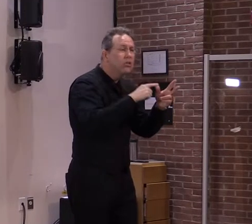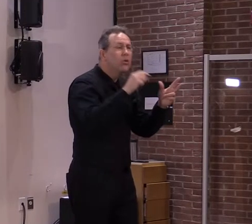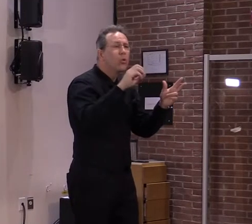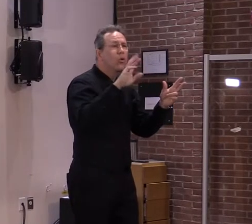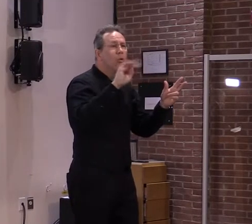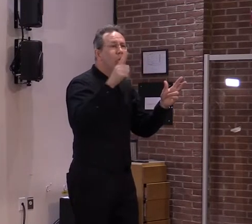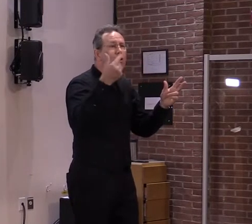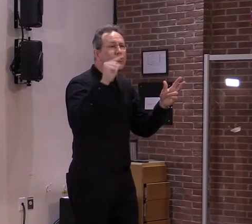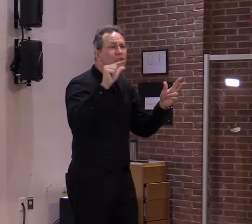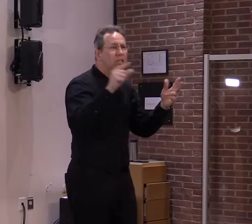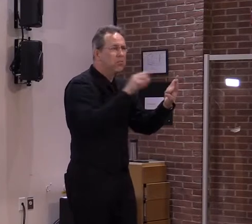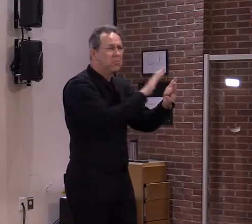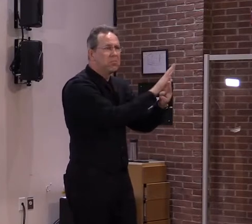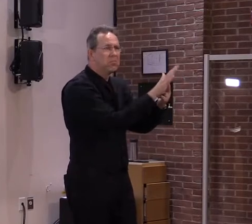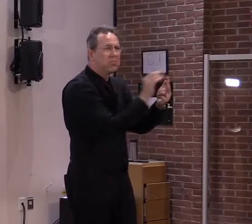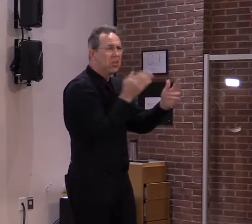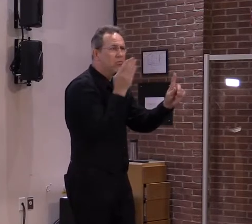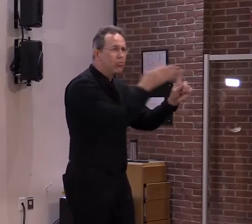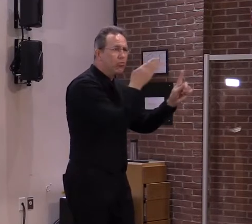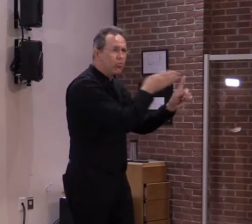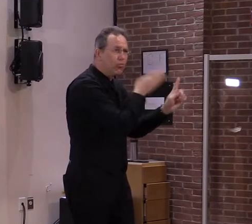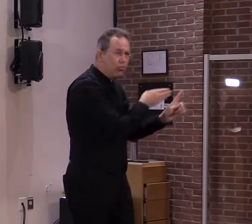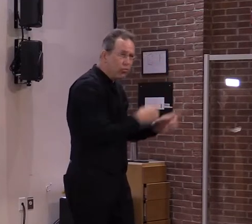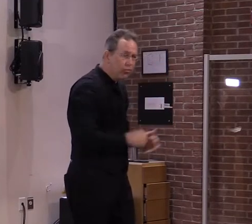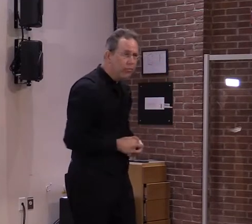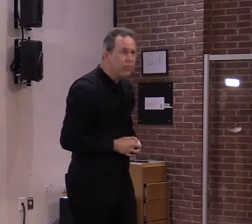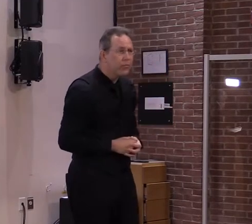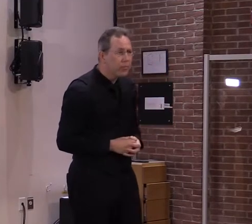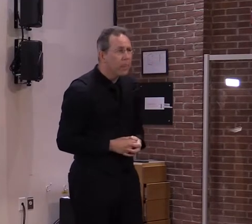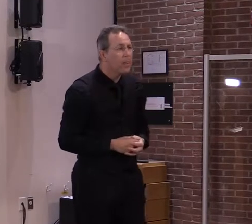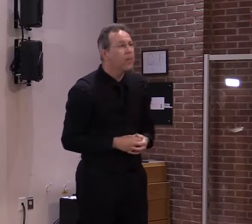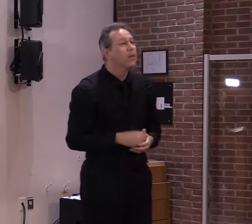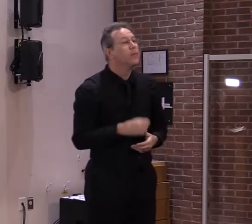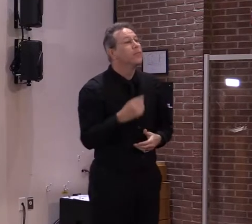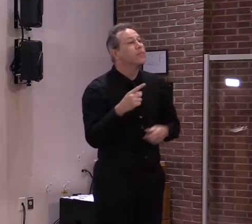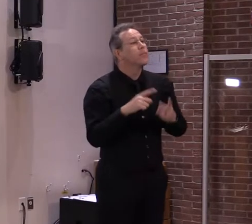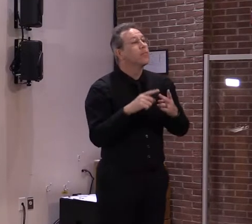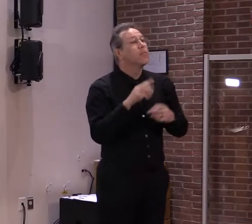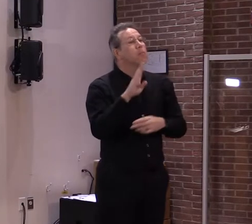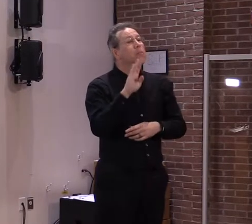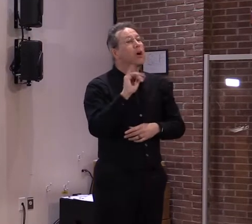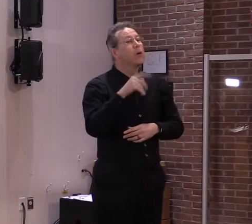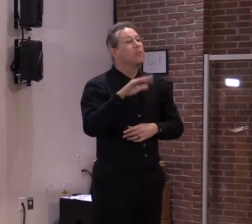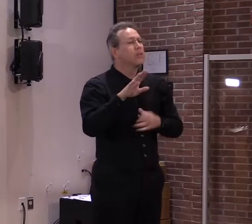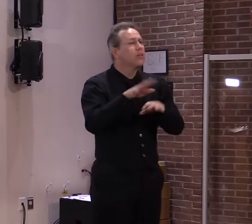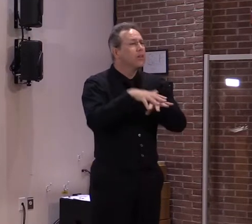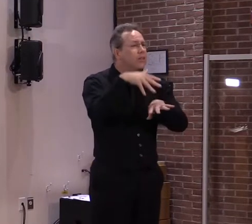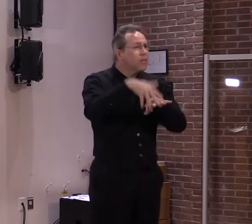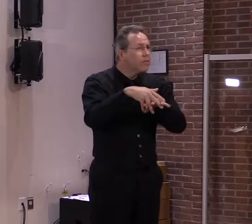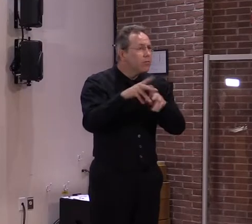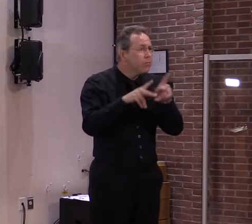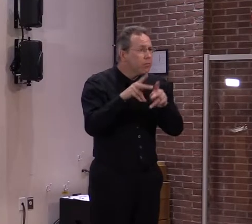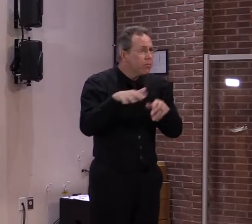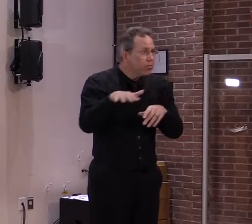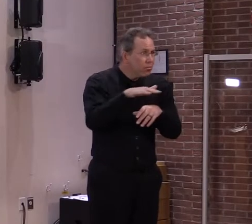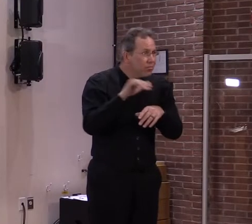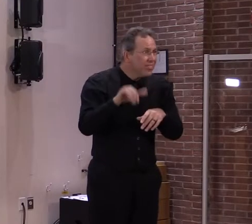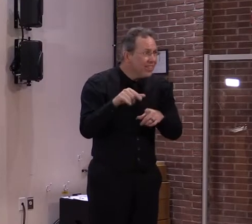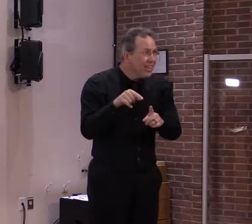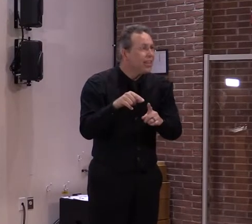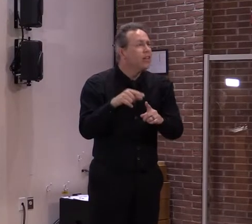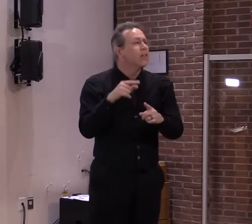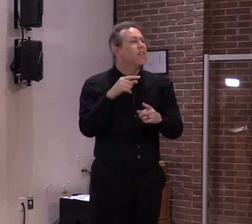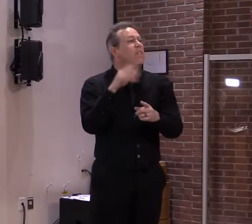or Walgreens. Turning to our BIPOC Vermonters and household members, 4,600 people have